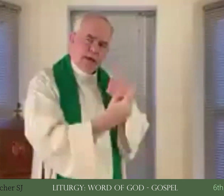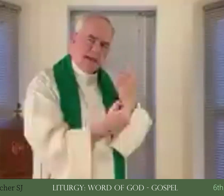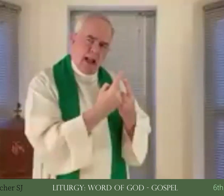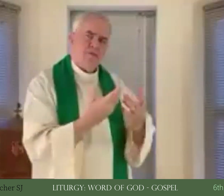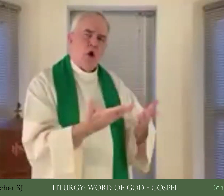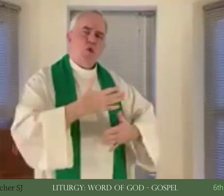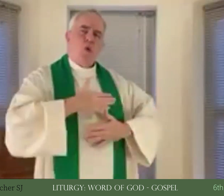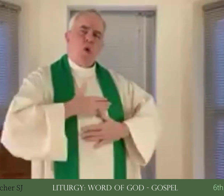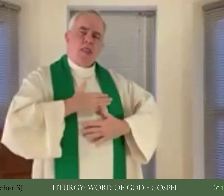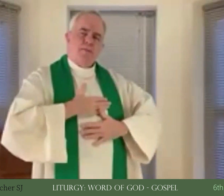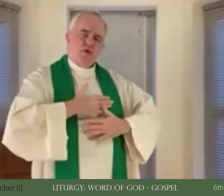yourself to the priest.